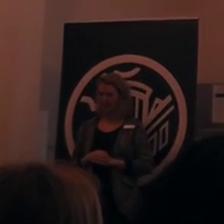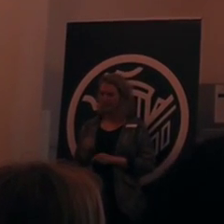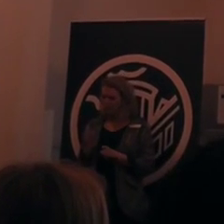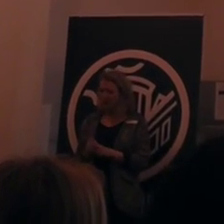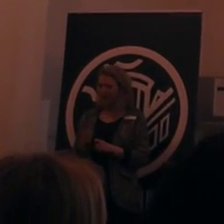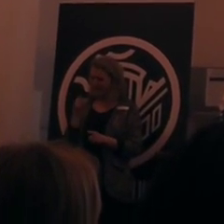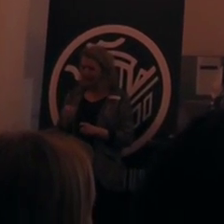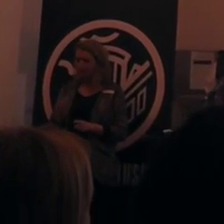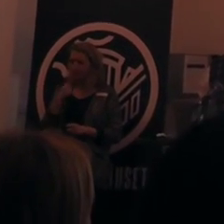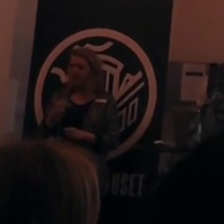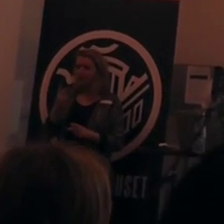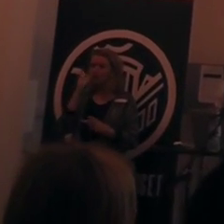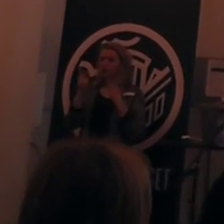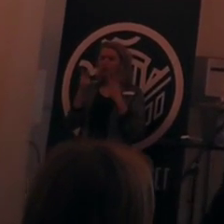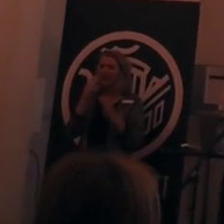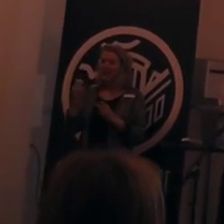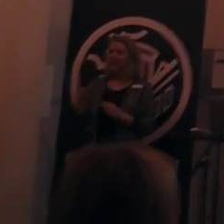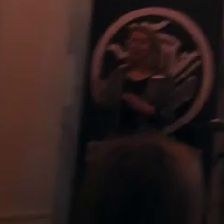visibility